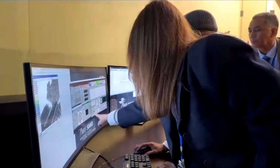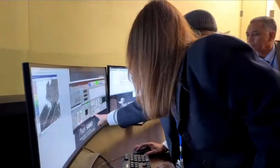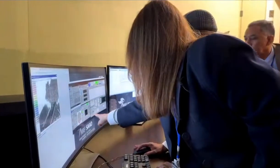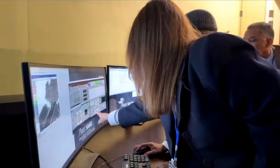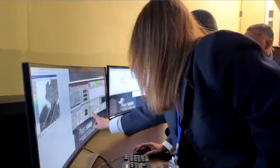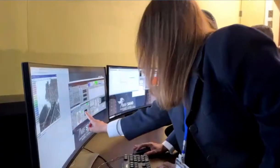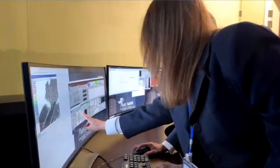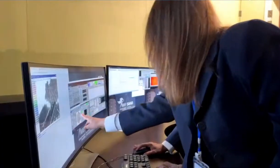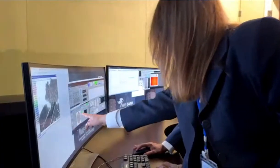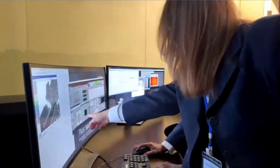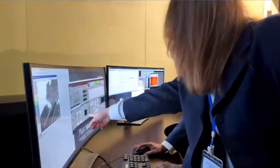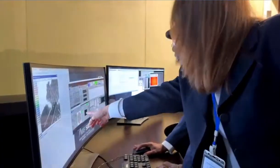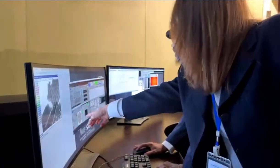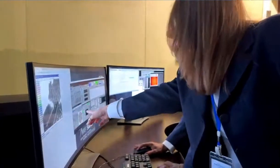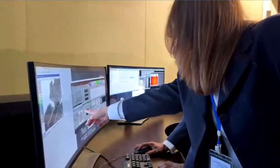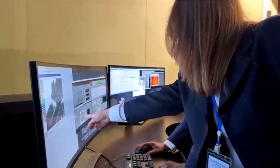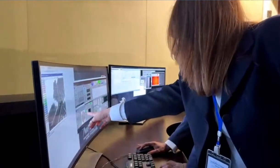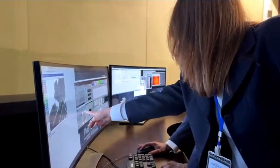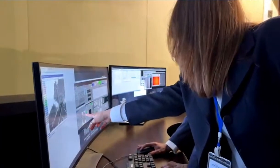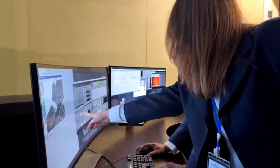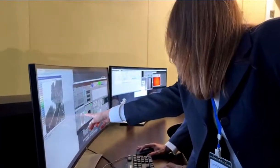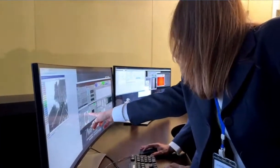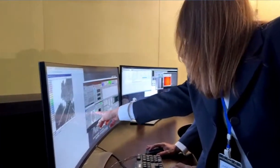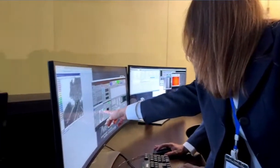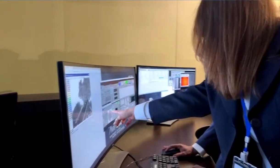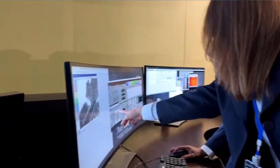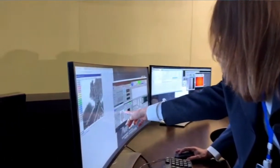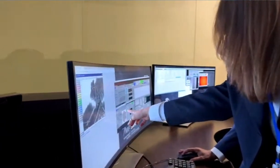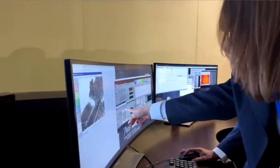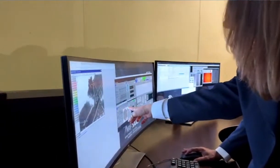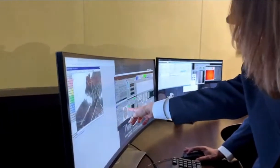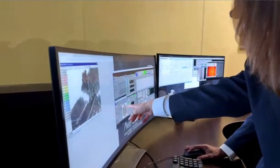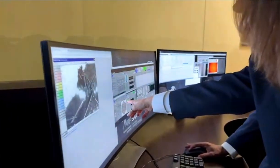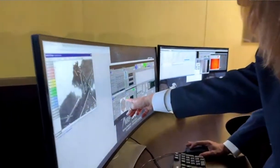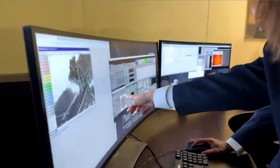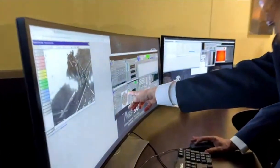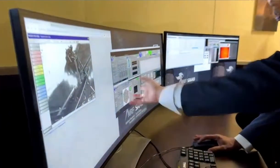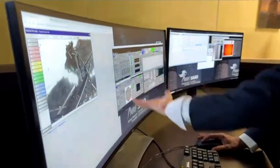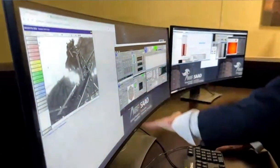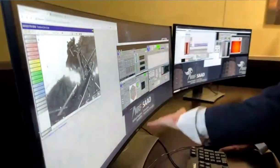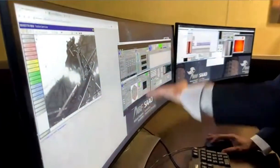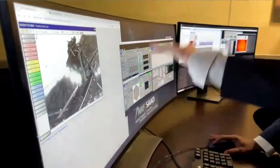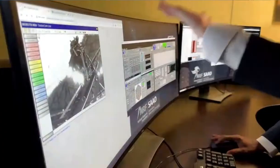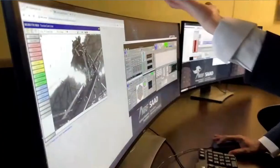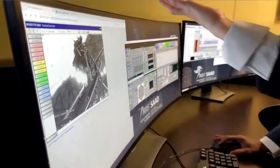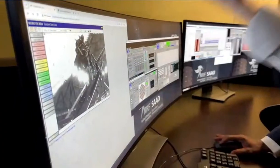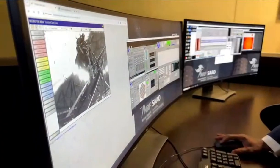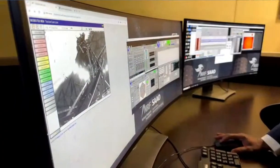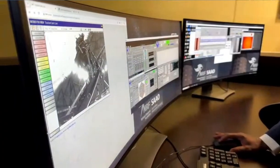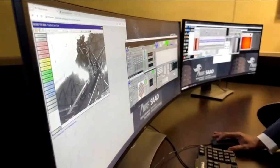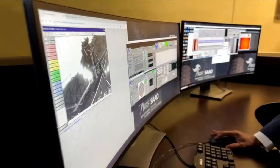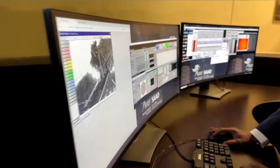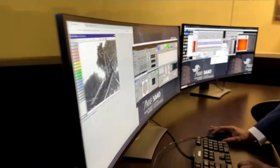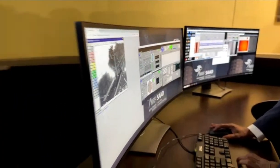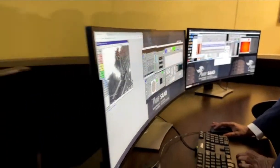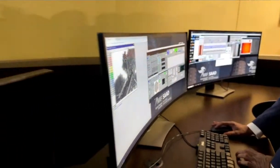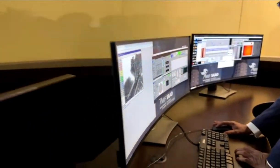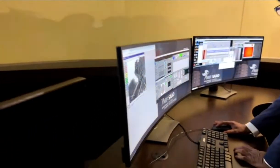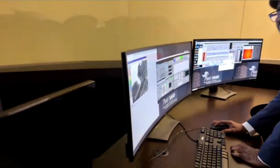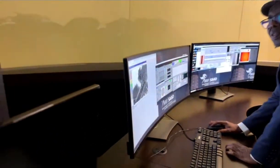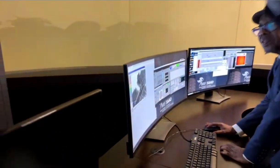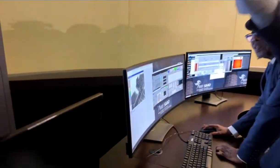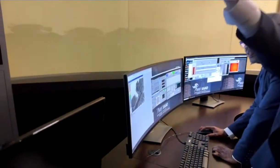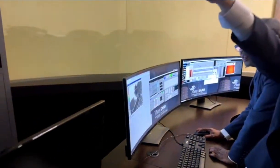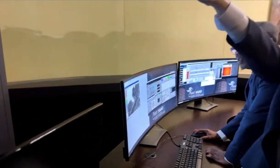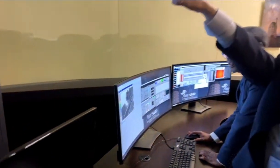is going green, so the command is going. You can see here that it's all green. So that's moving lifting the telescope. Now the dome is moving